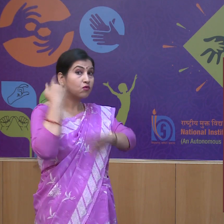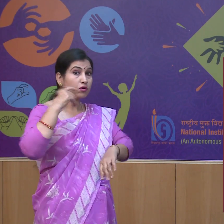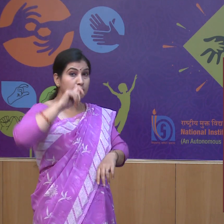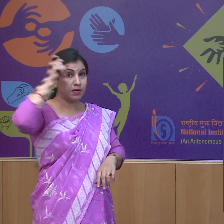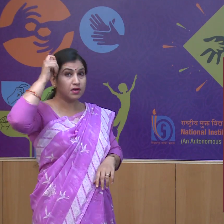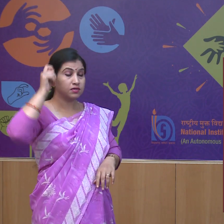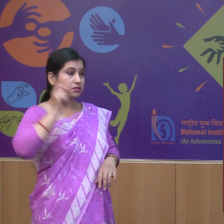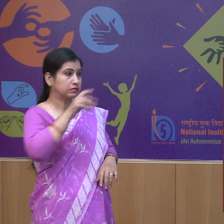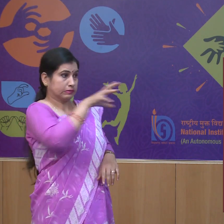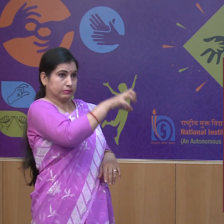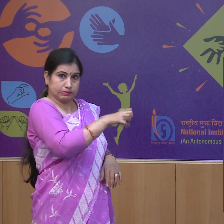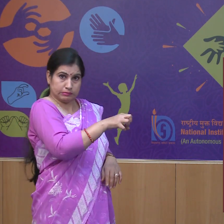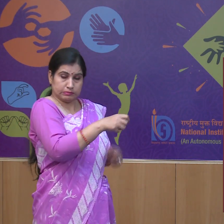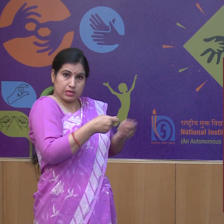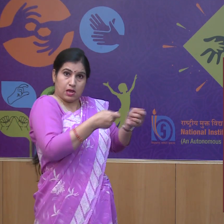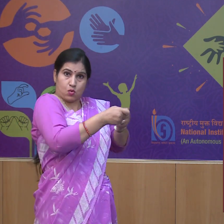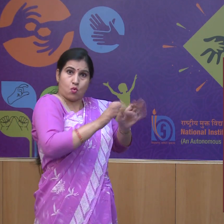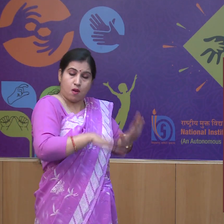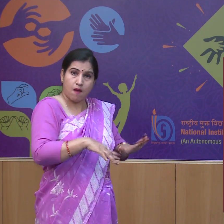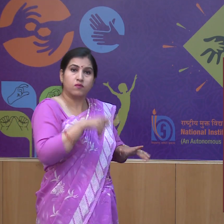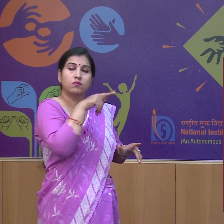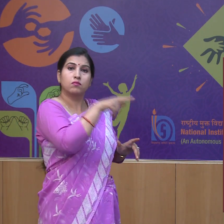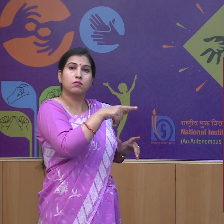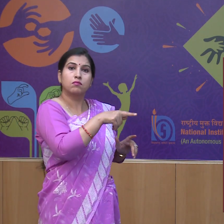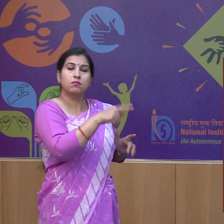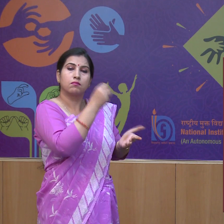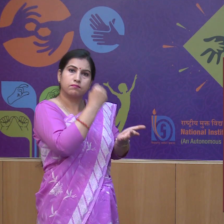control were needed to suspend